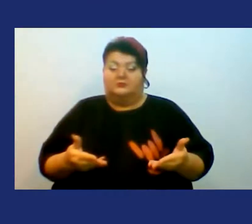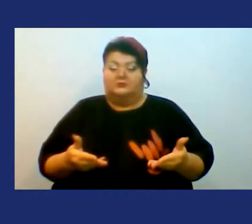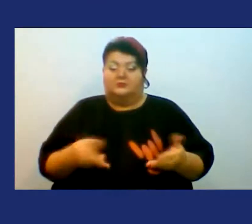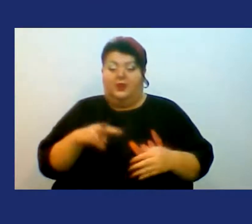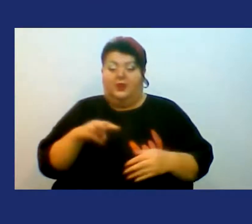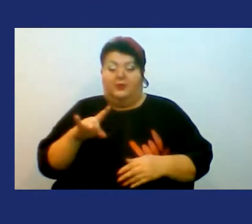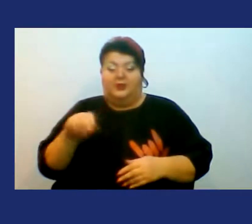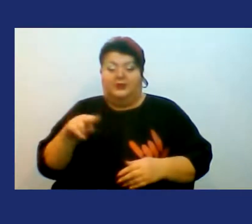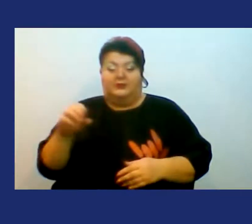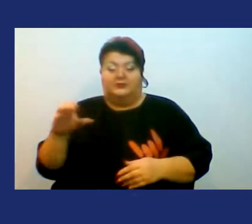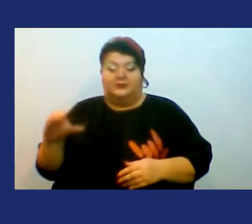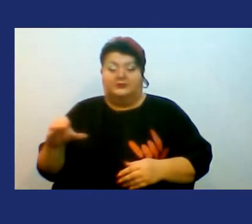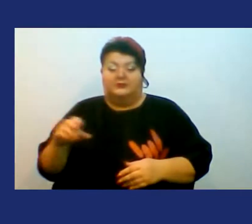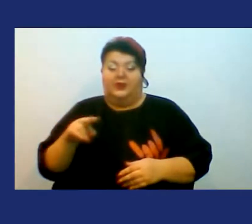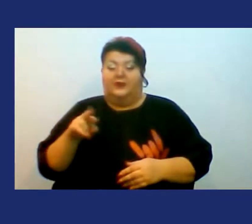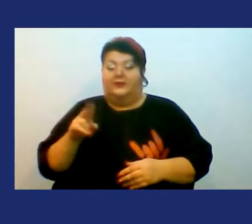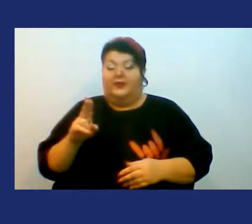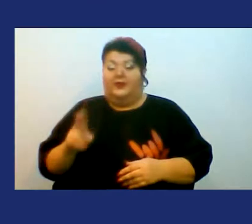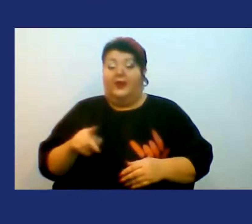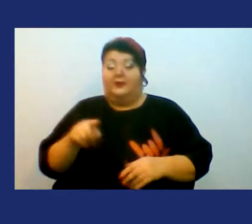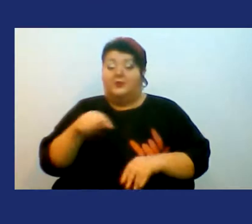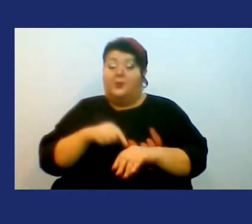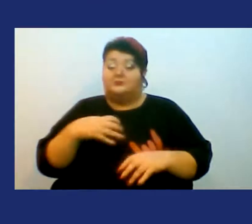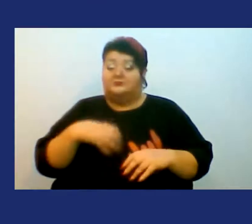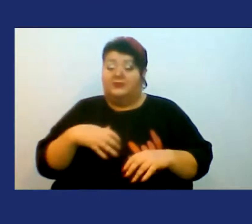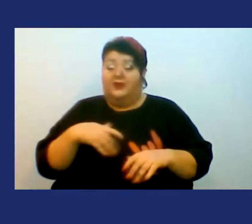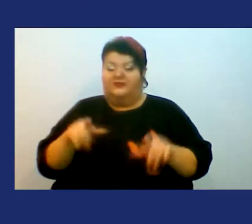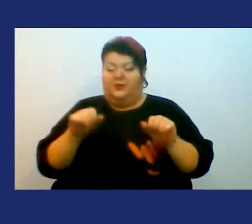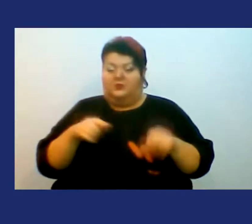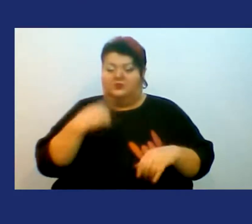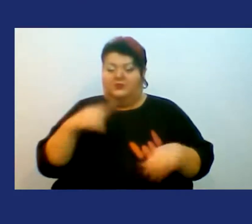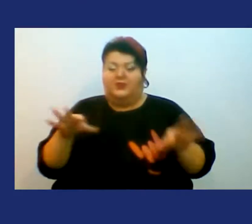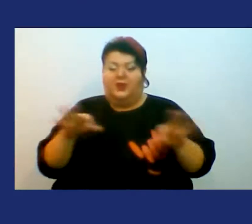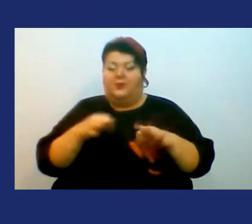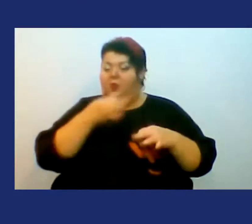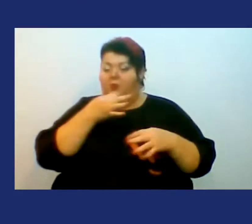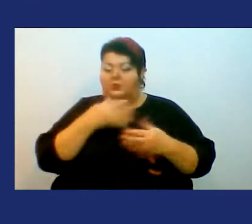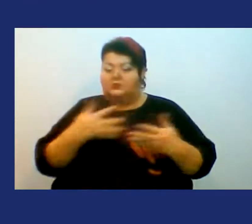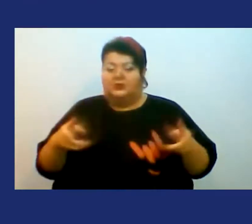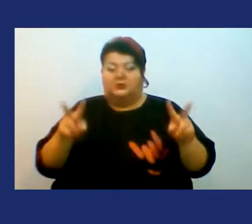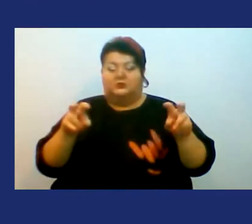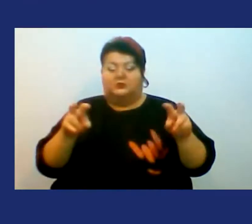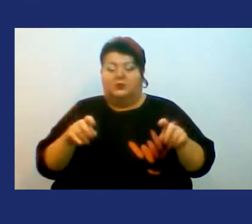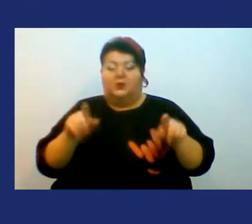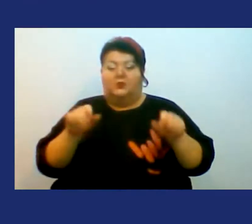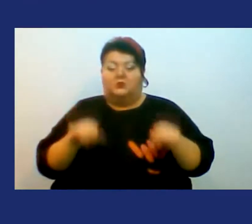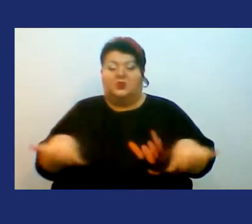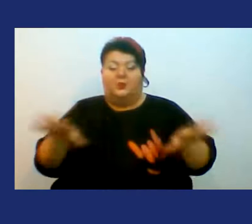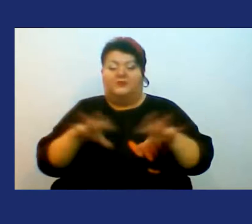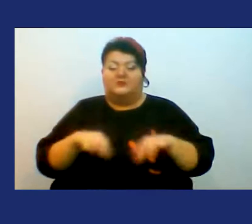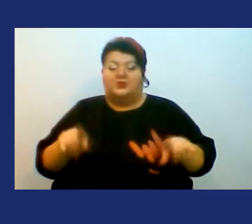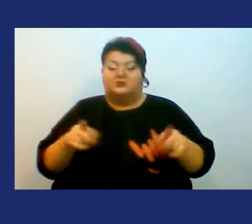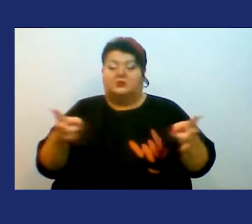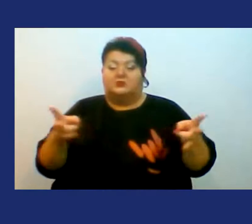you can talk about any topic you think is relevant. But maybe we start out with where you're calling in from and why Wisconsin